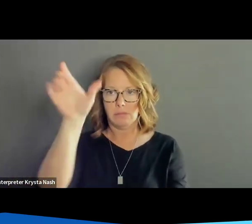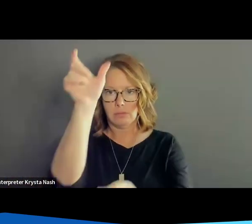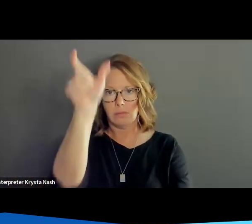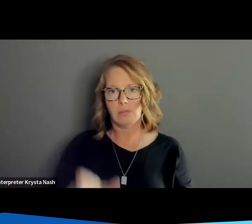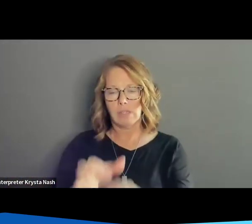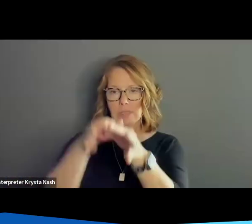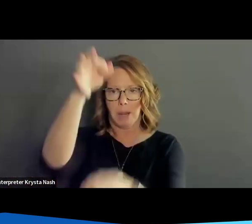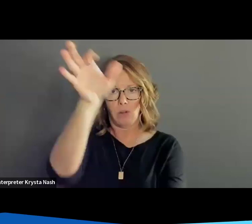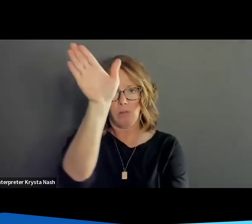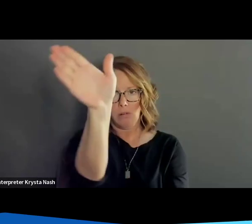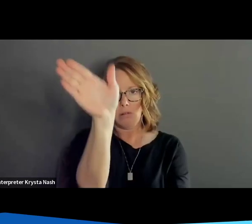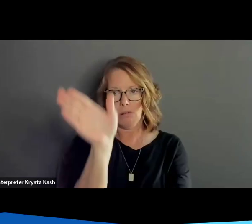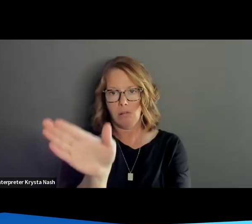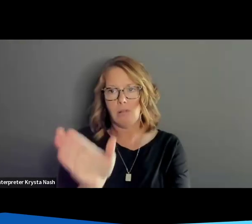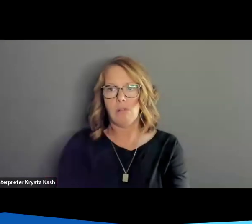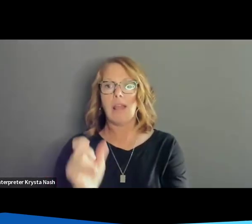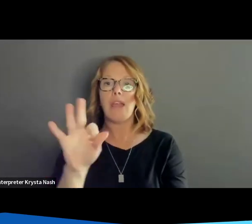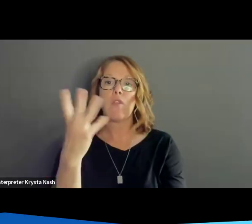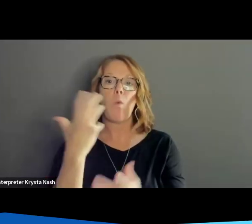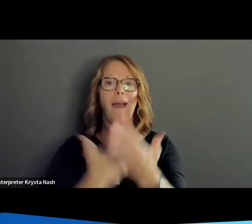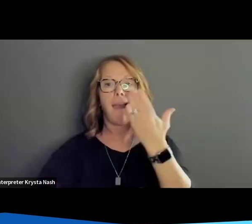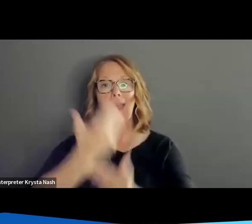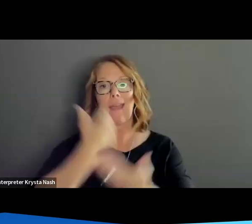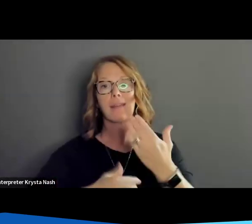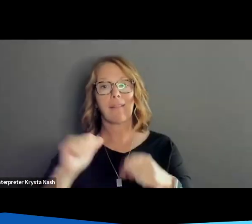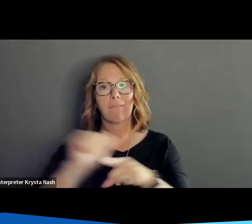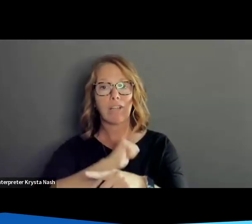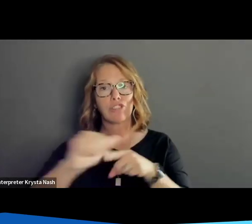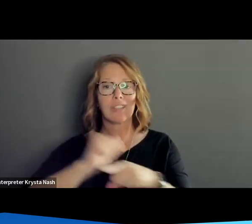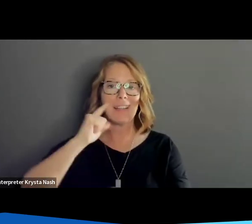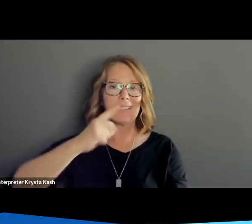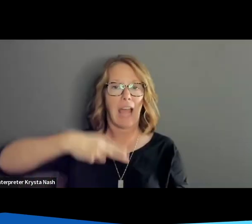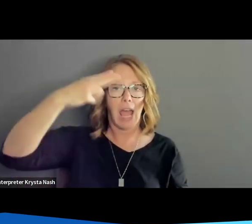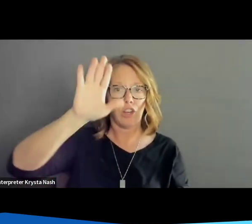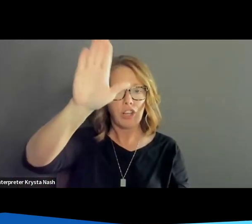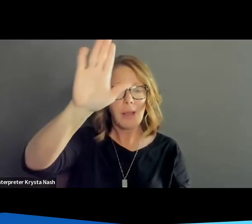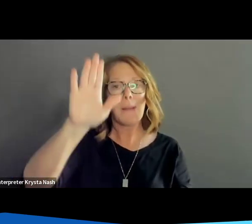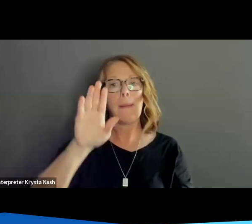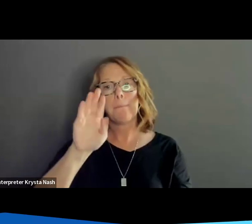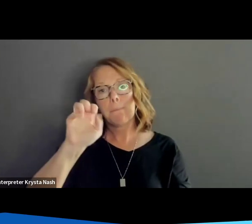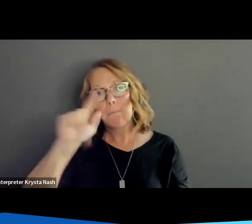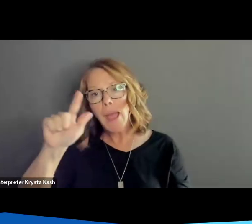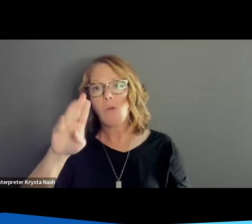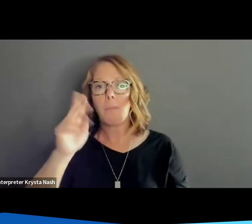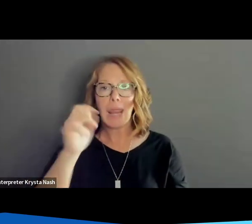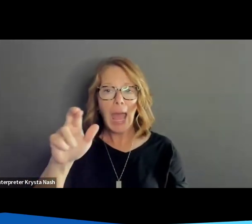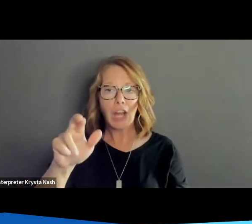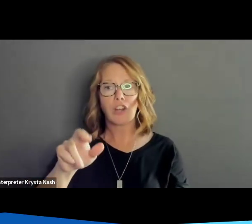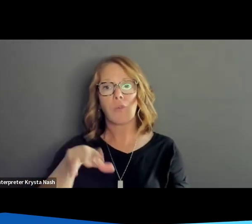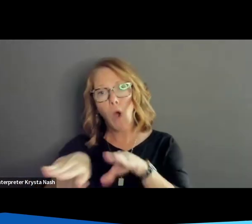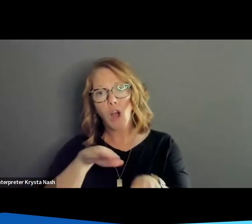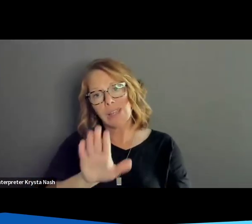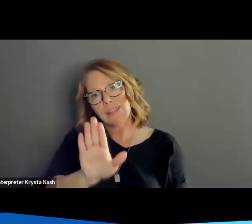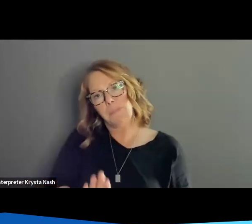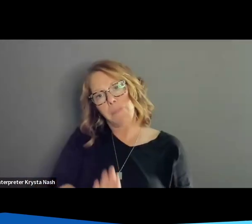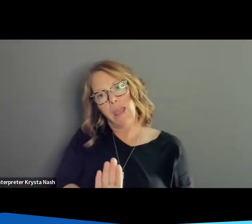spinal cord. So if you want hand function, you place it up higher. If you want bowel and bladder function, walking, you would